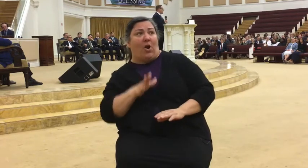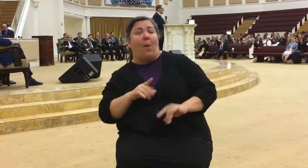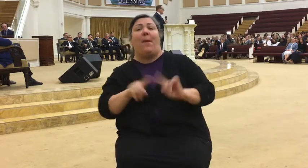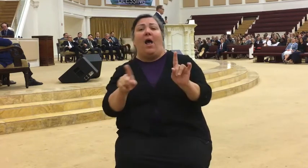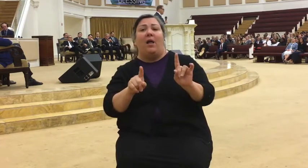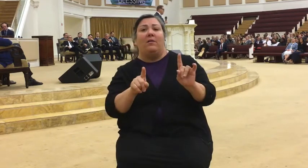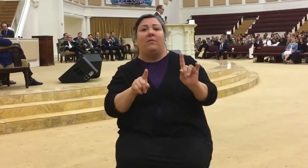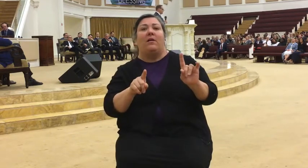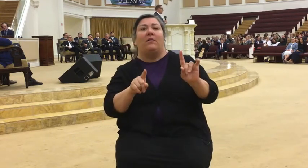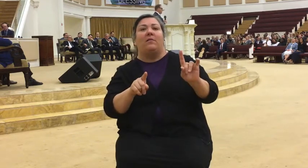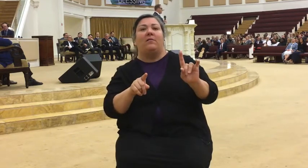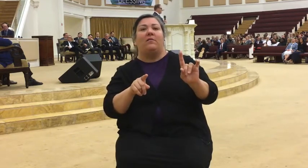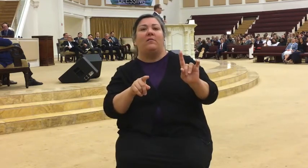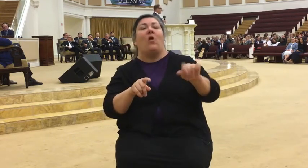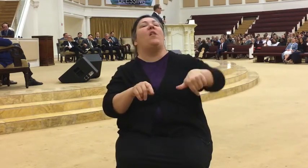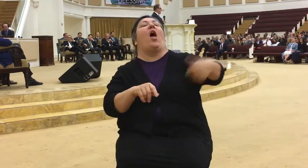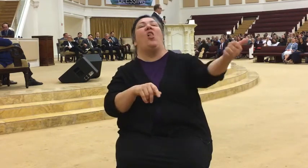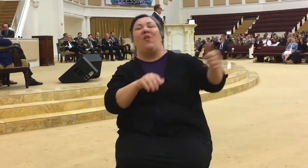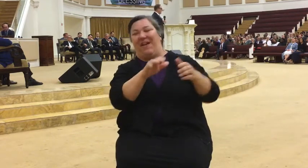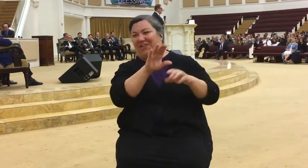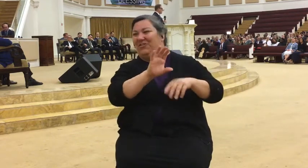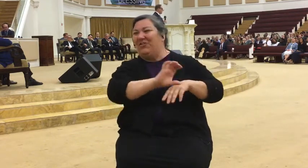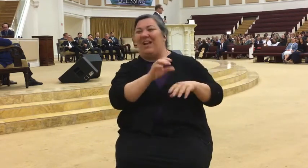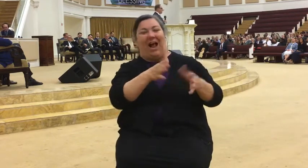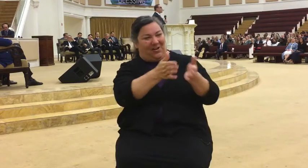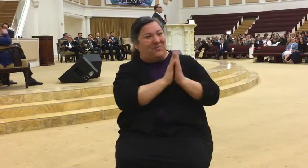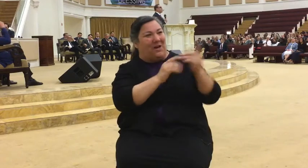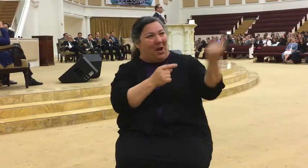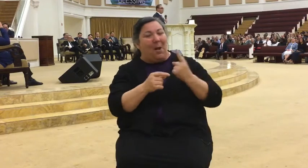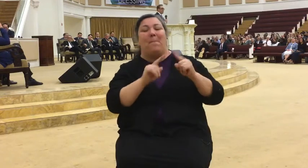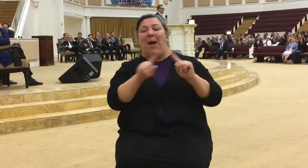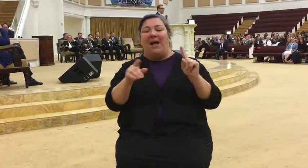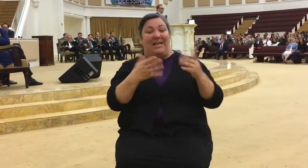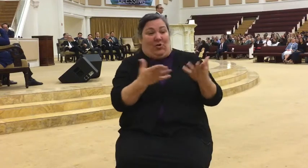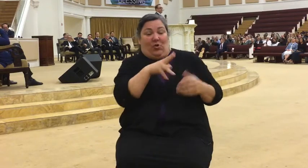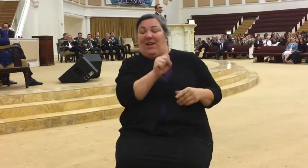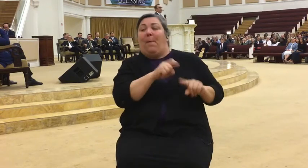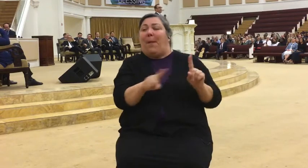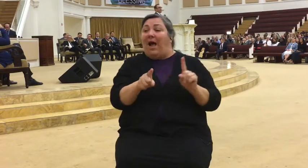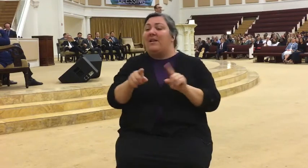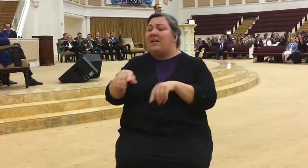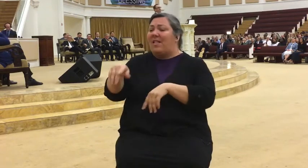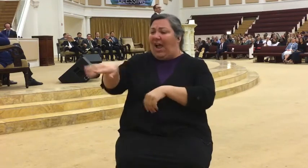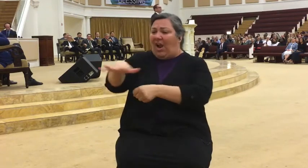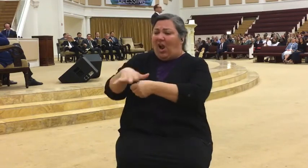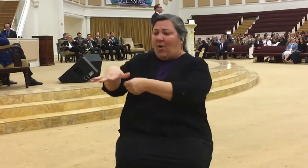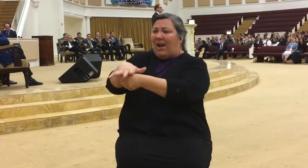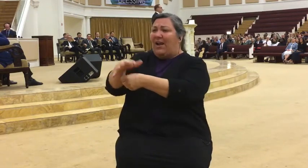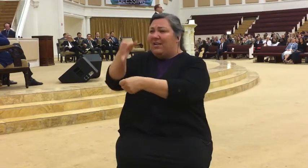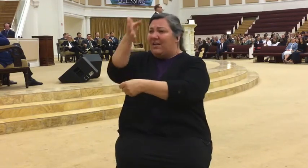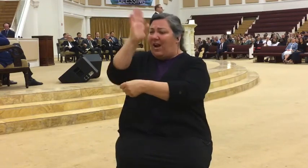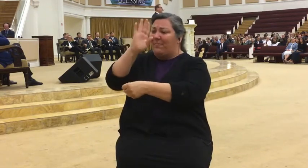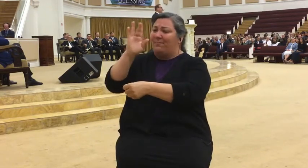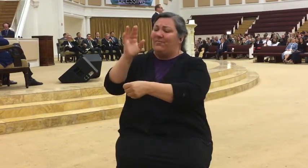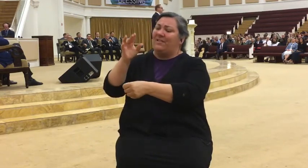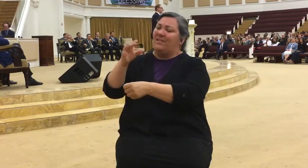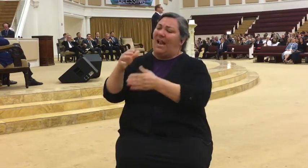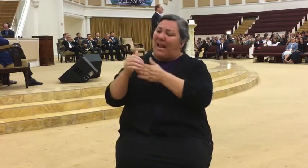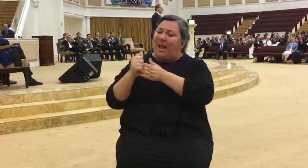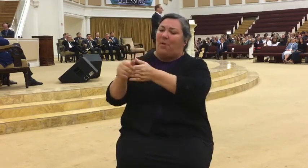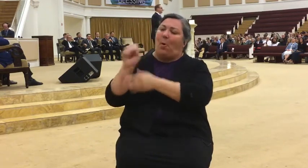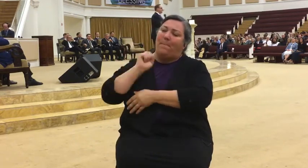back to the mission field, and they are doing an incredible work. And I'm going to let him tell you about some of the things. Let me just tell